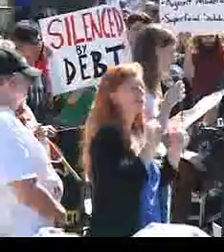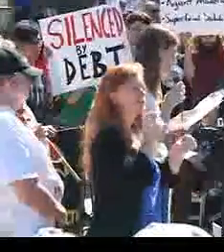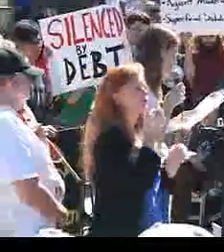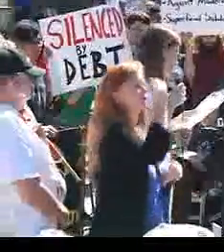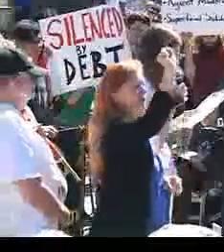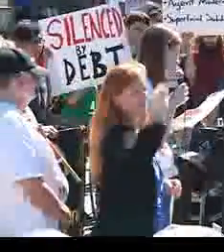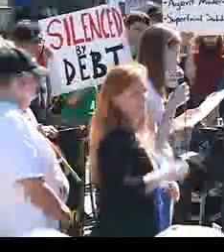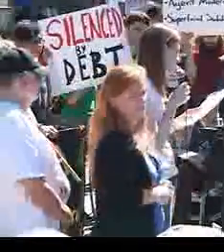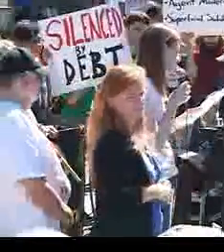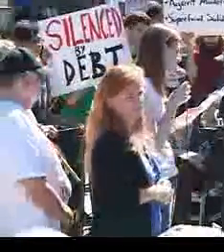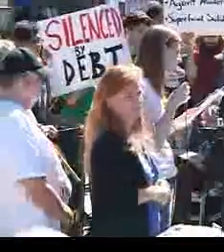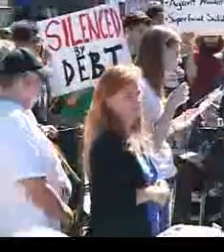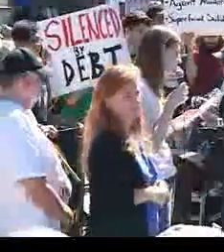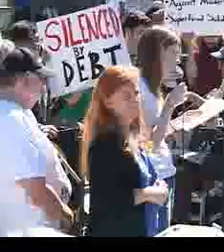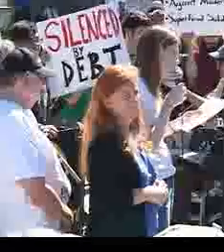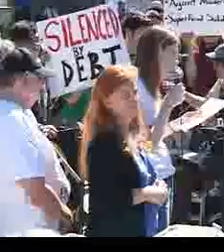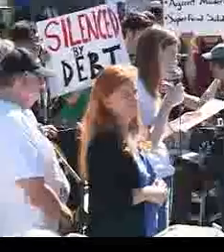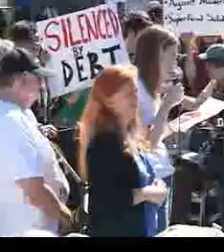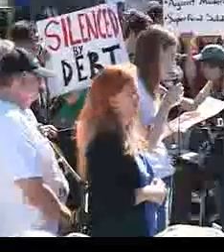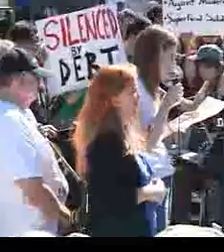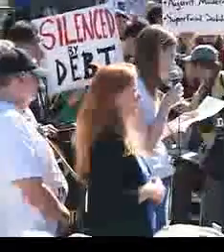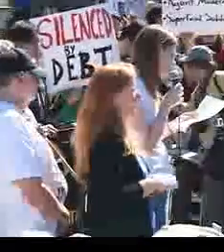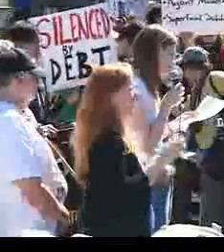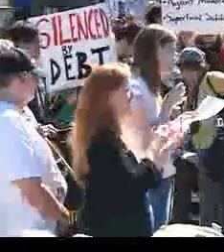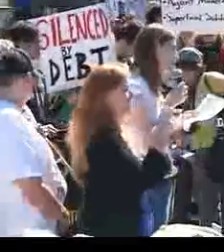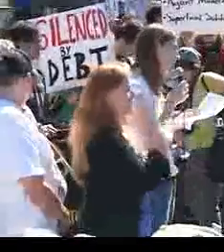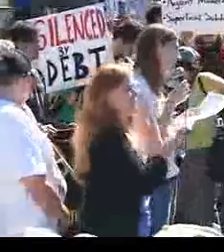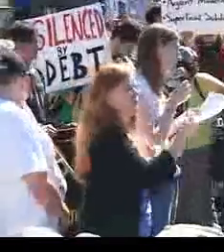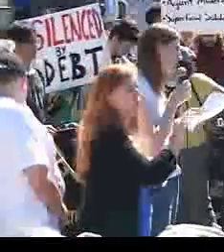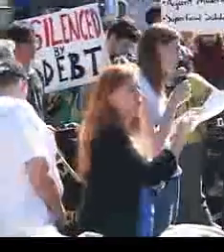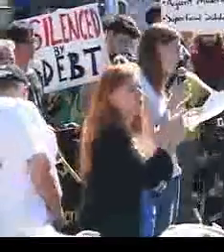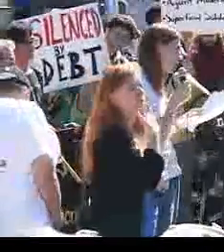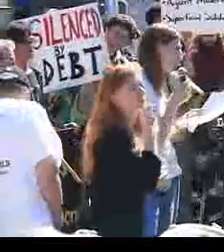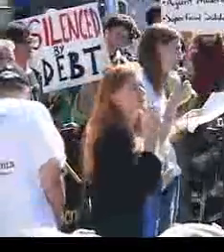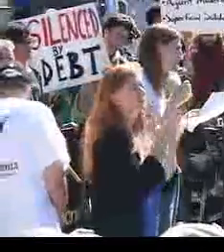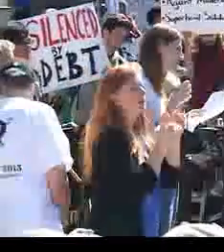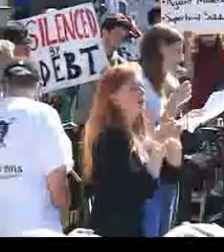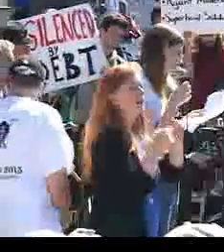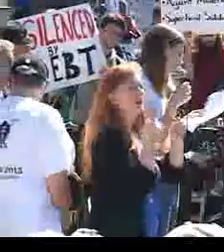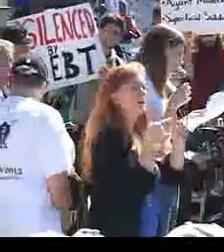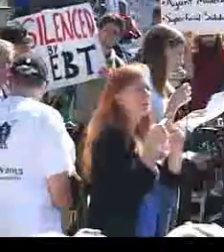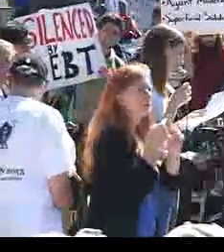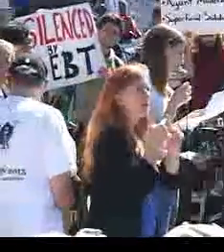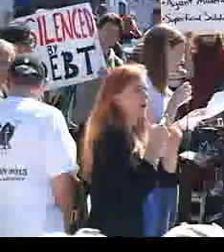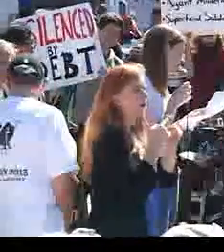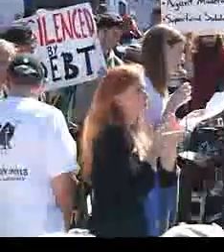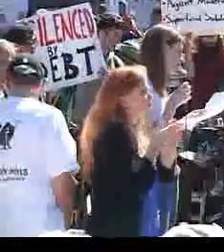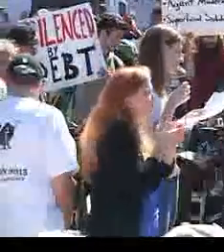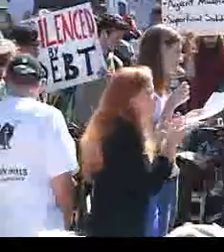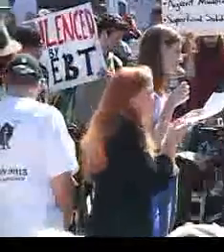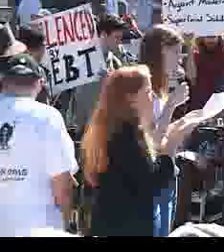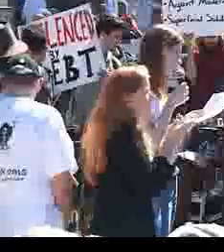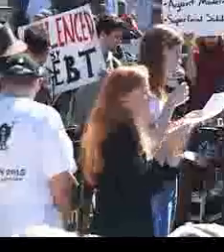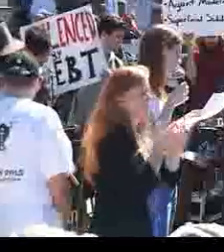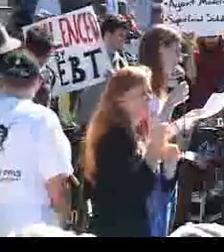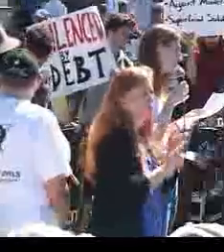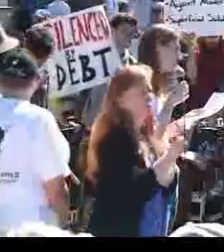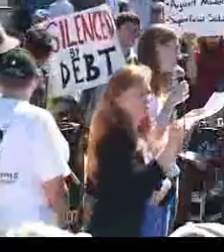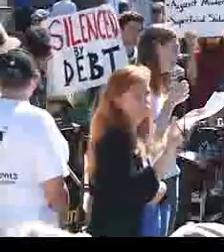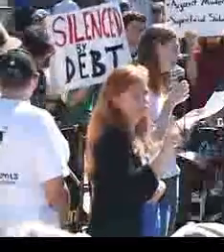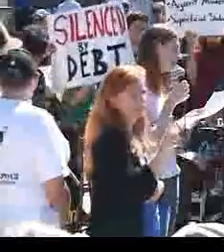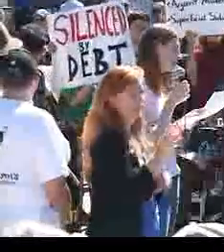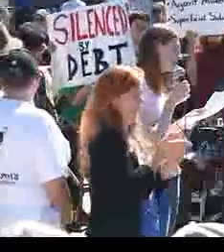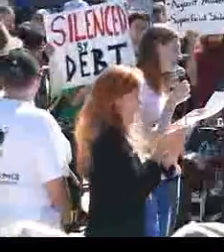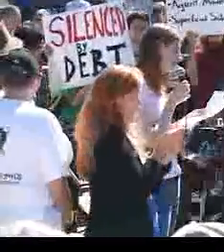strike. The metaphor also says something about the rhythms of university operations. The operations of a machine